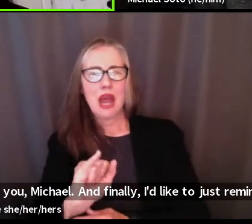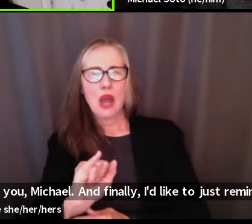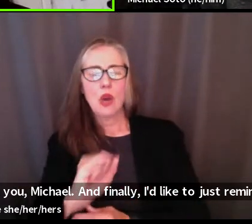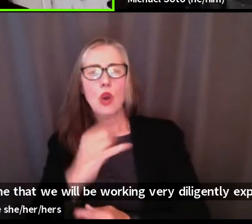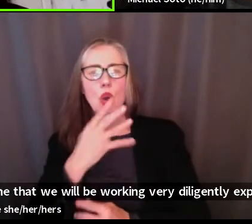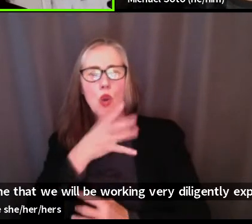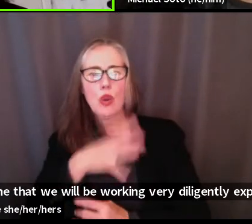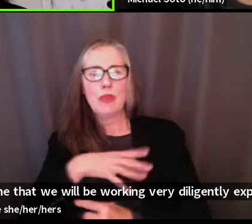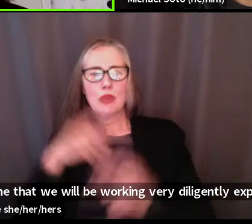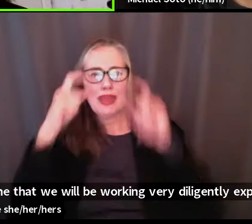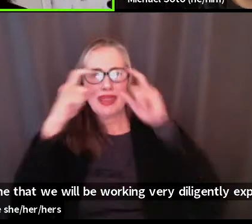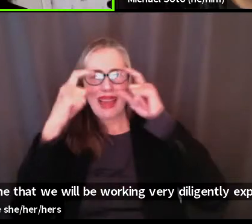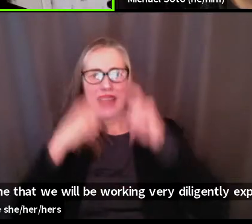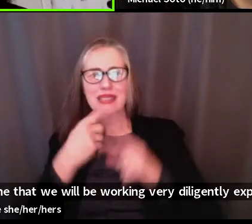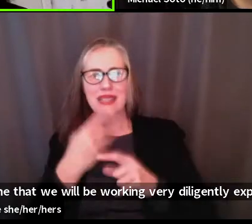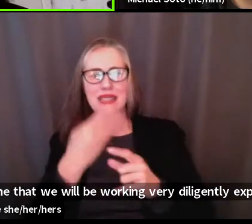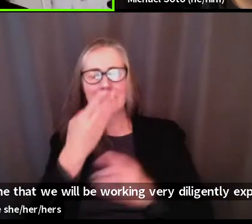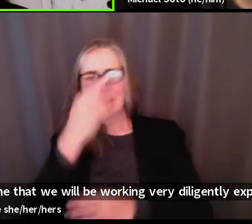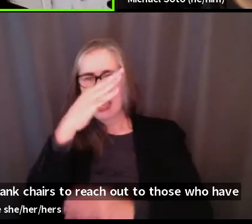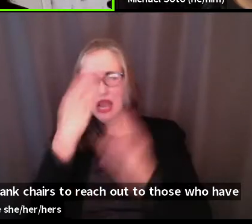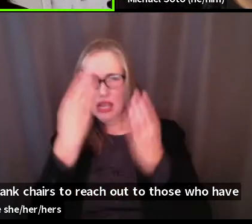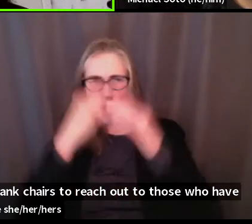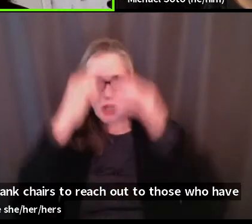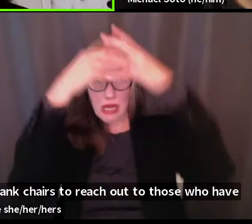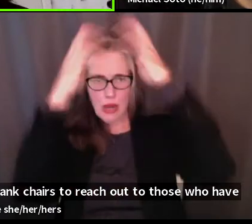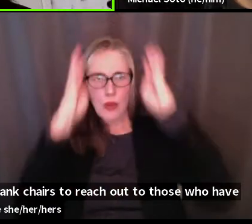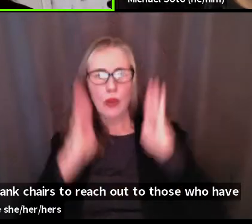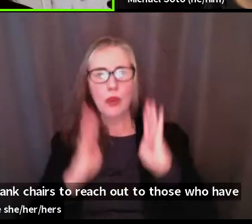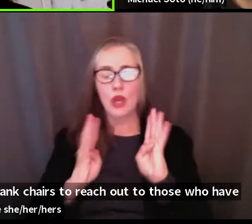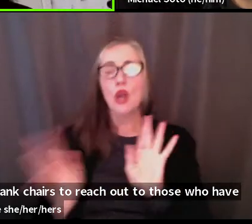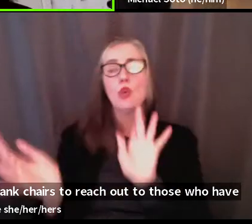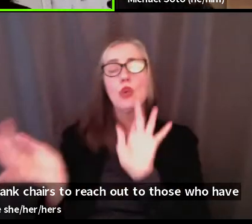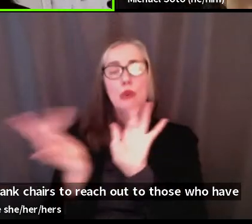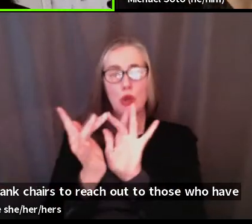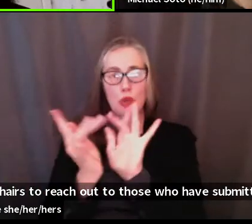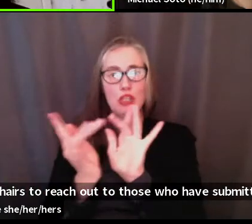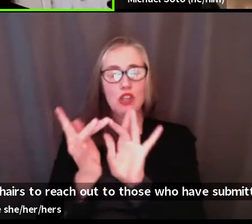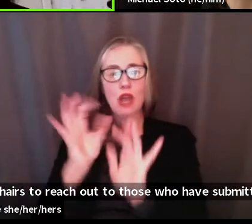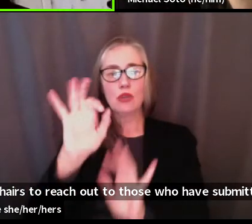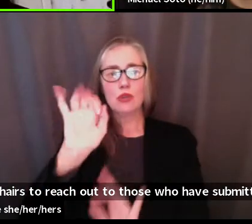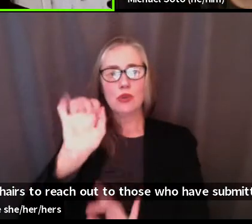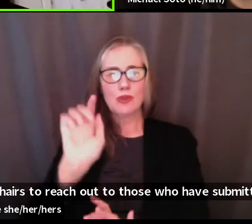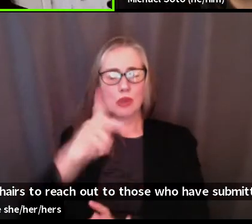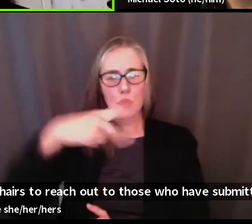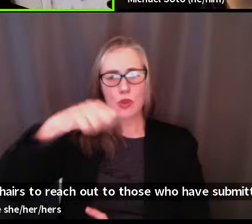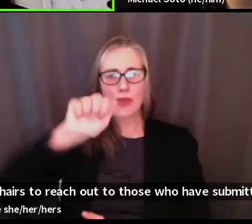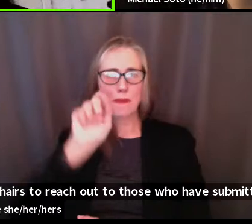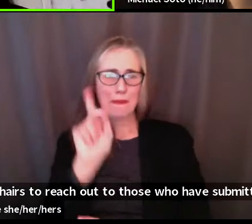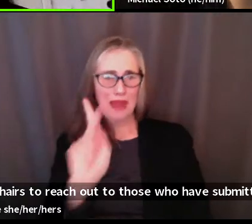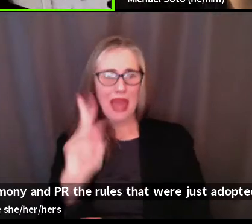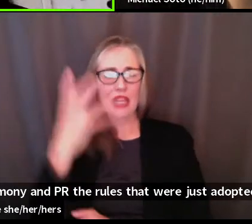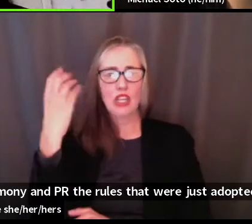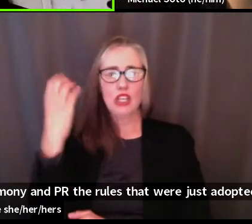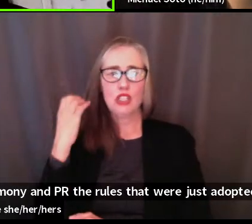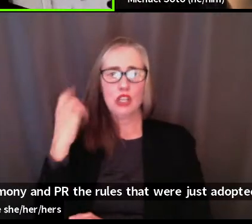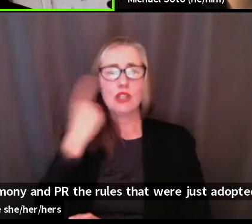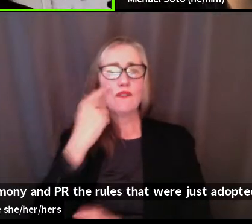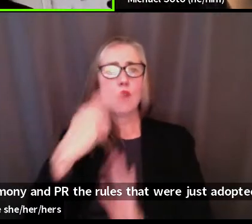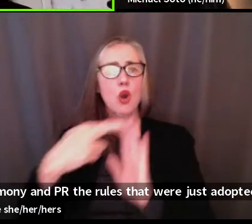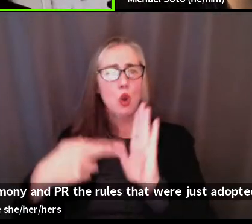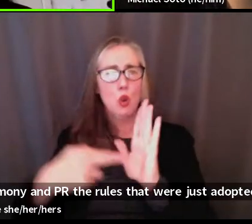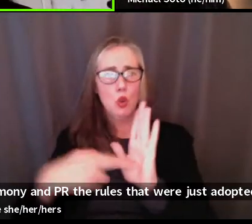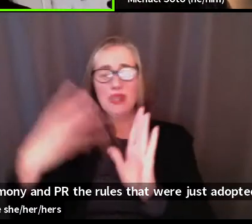plank chairs to reach out to those who've submitted testimony. And per the rules that were just adopted, Rule